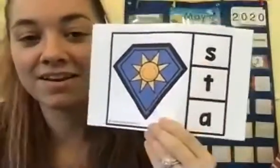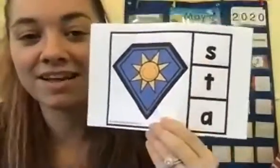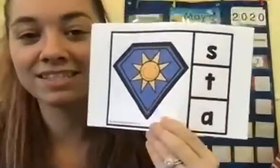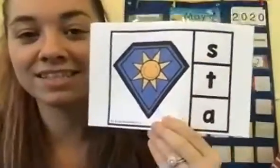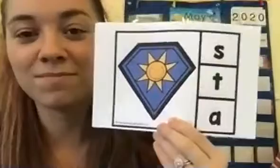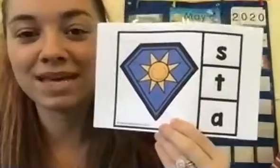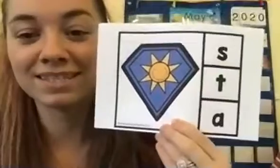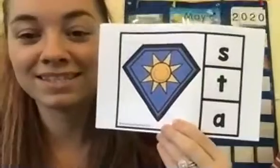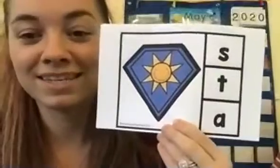sound makes?